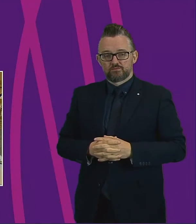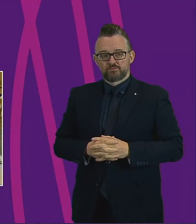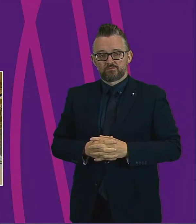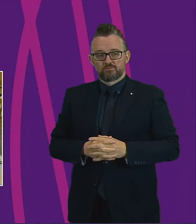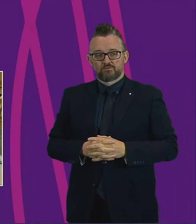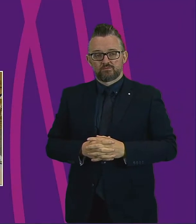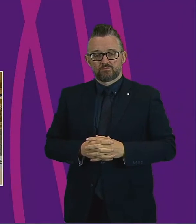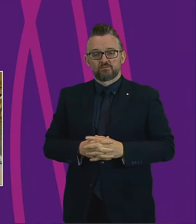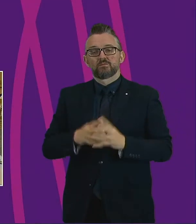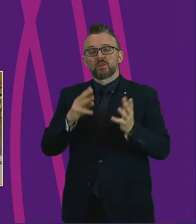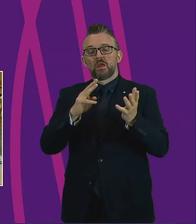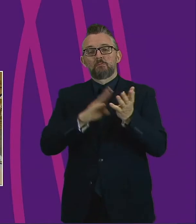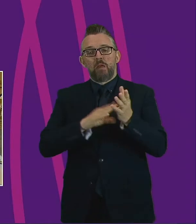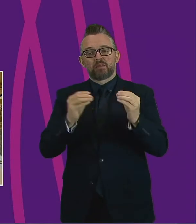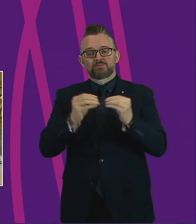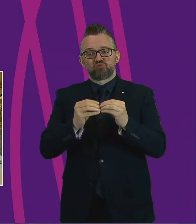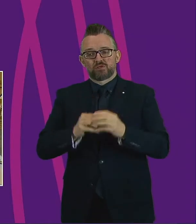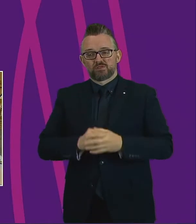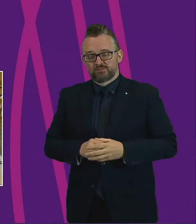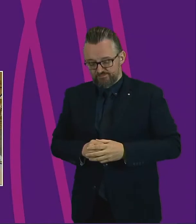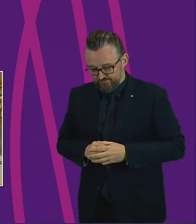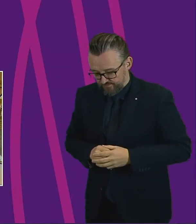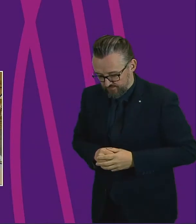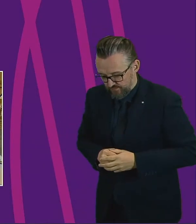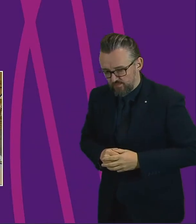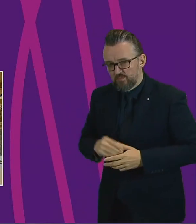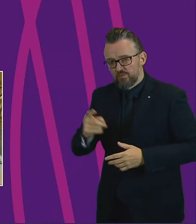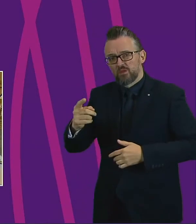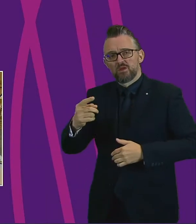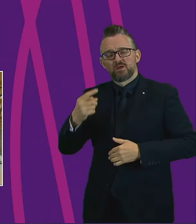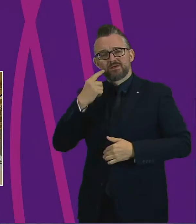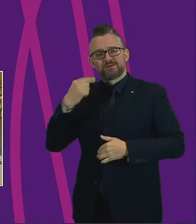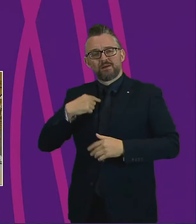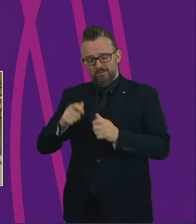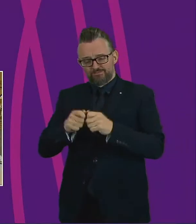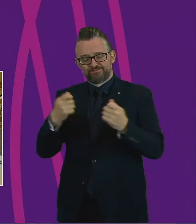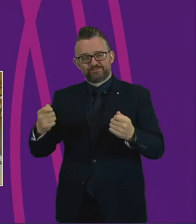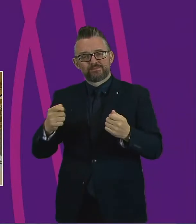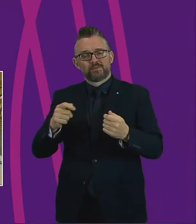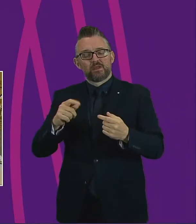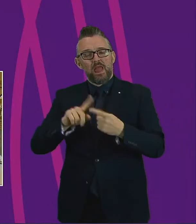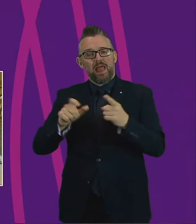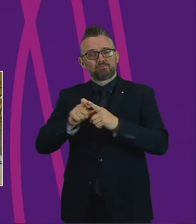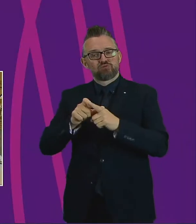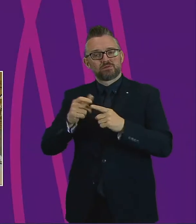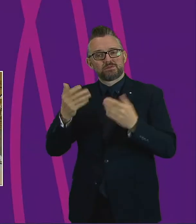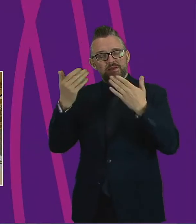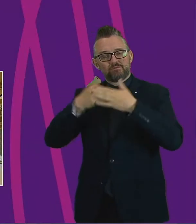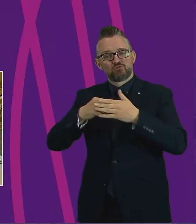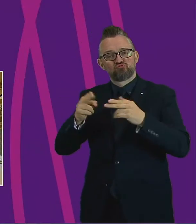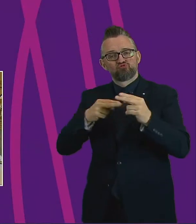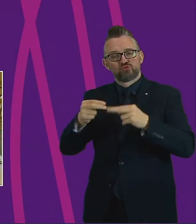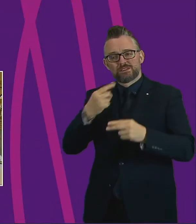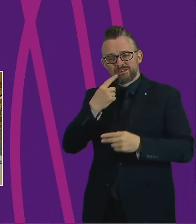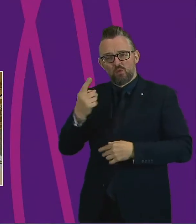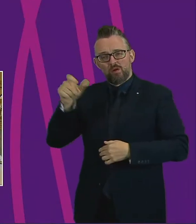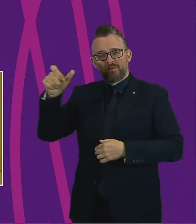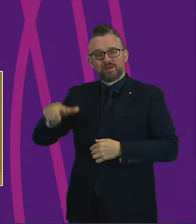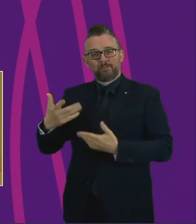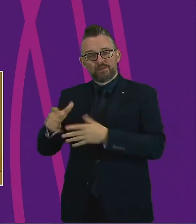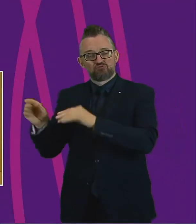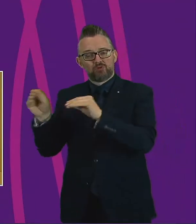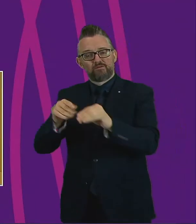Miles Briggs, to be followed by Rhoda Grant. First Minister, the Edinburgh Evening News reports today on the case of my constituent, Mr Roger Lane, who was transferred